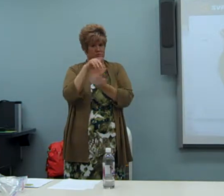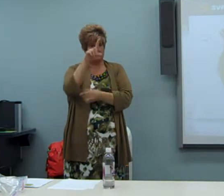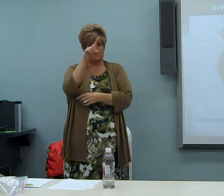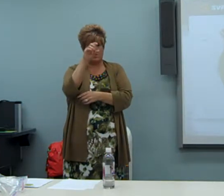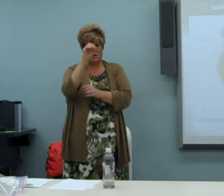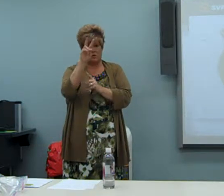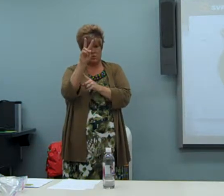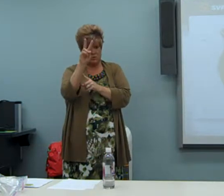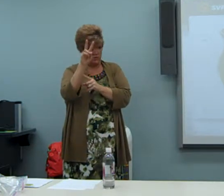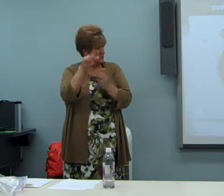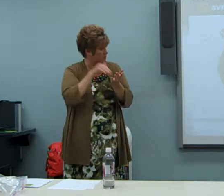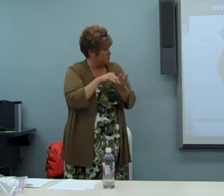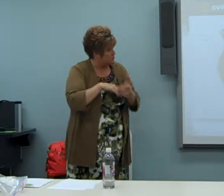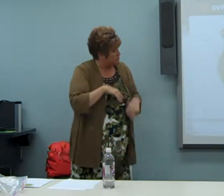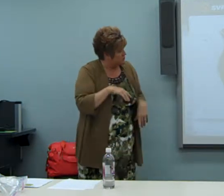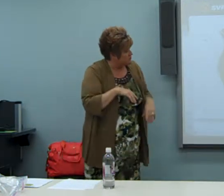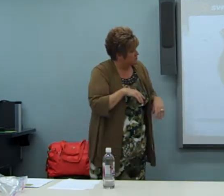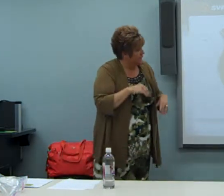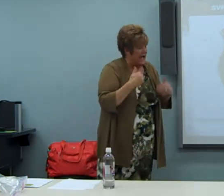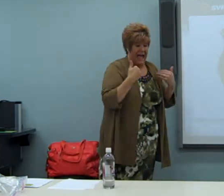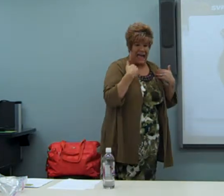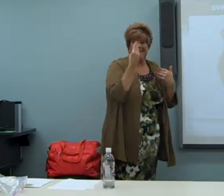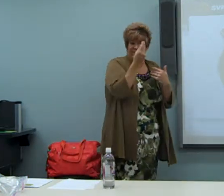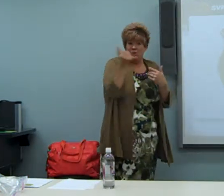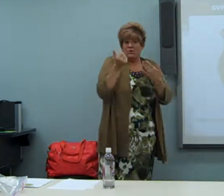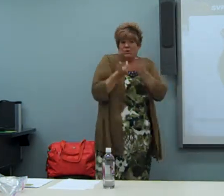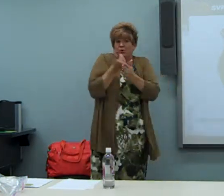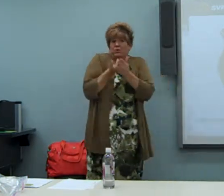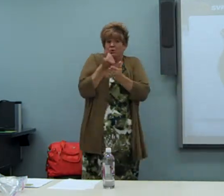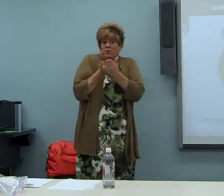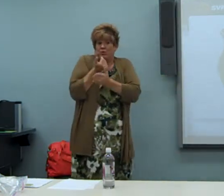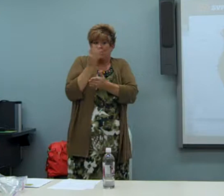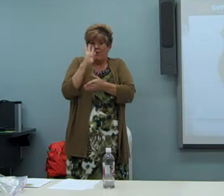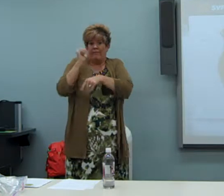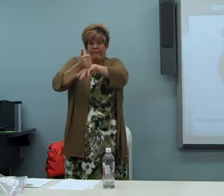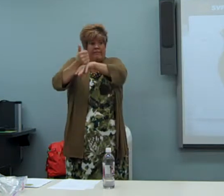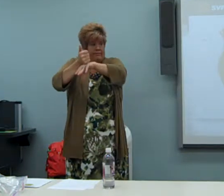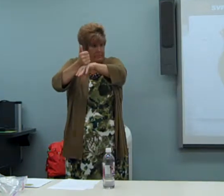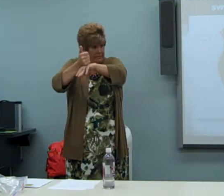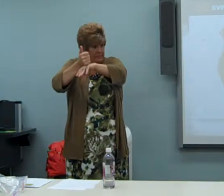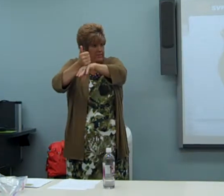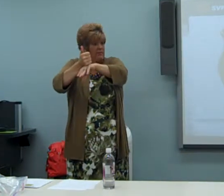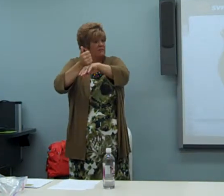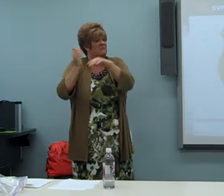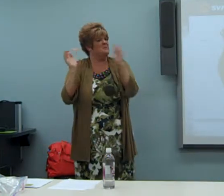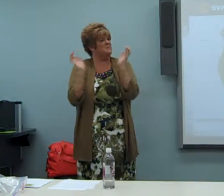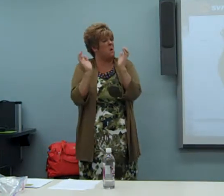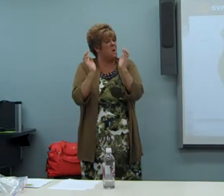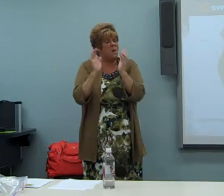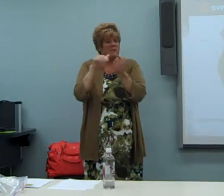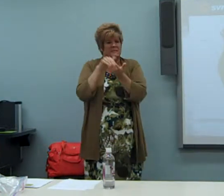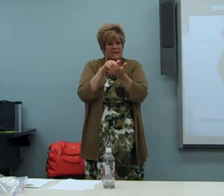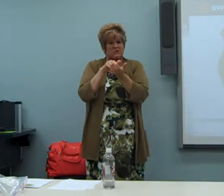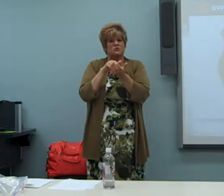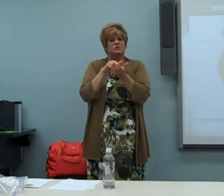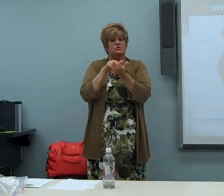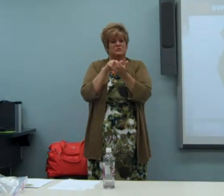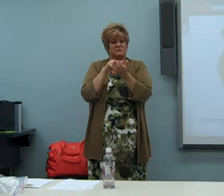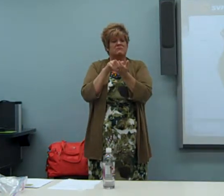There's 102 centers total through Sorensen. There's a few that are smaller centers,